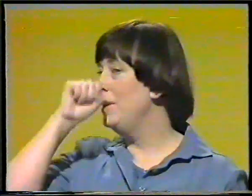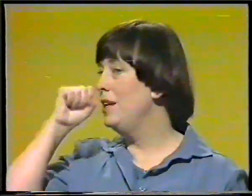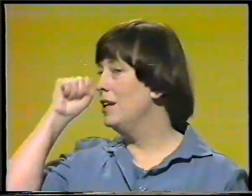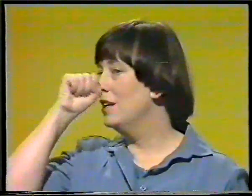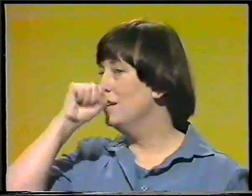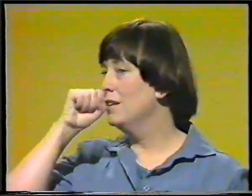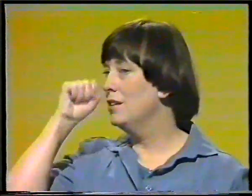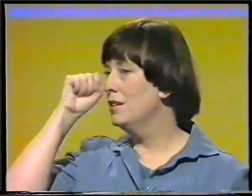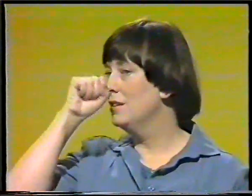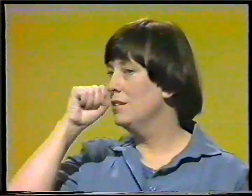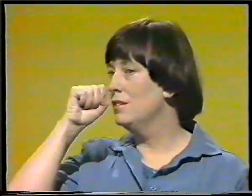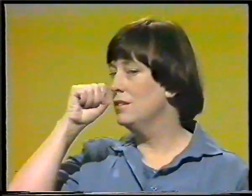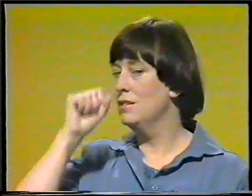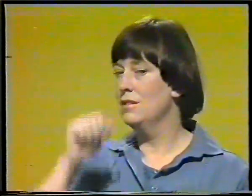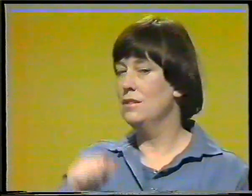Pig.